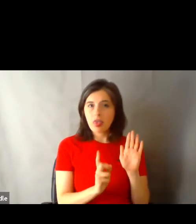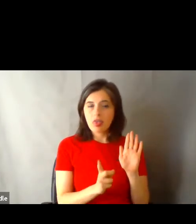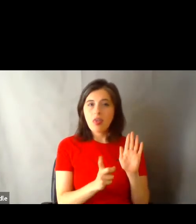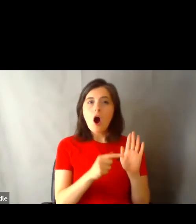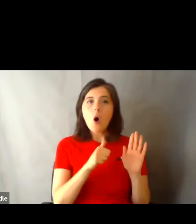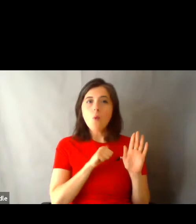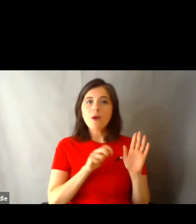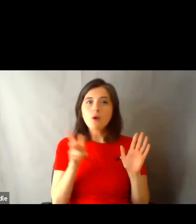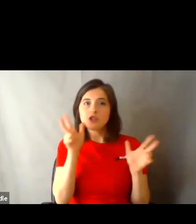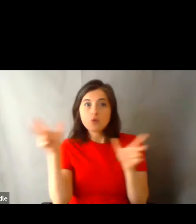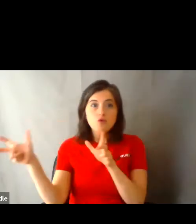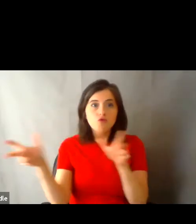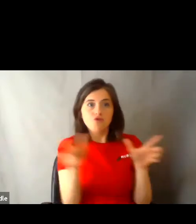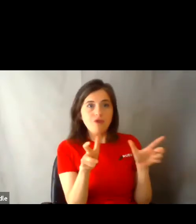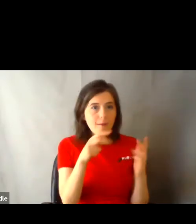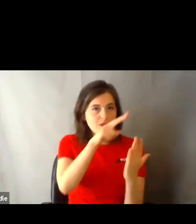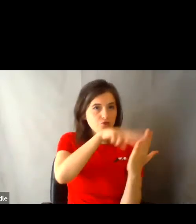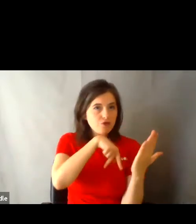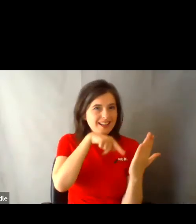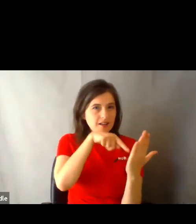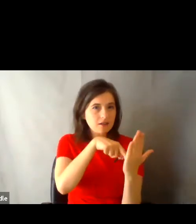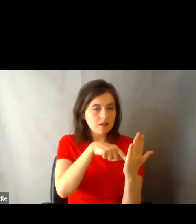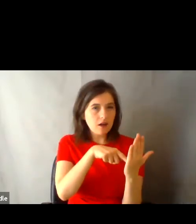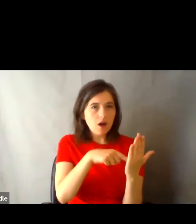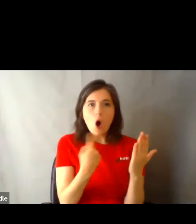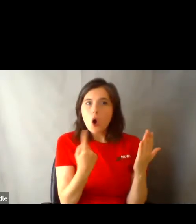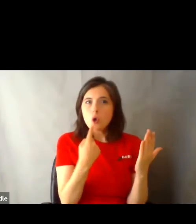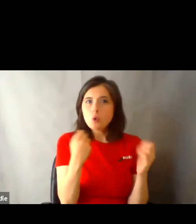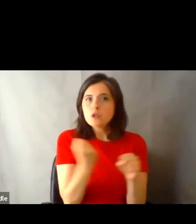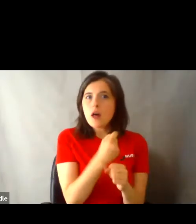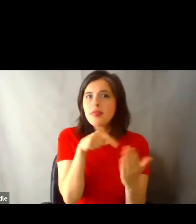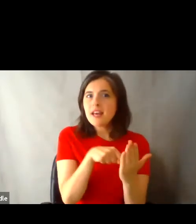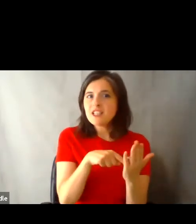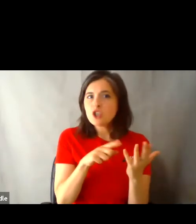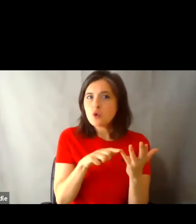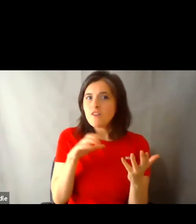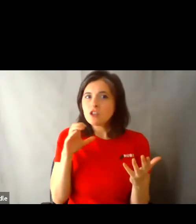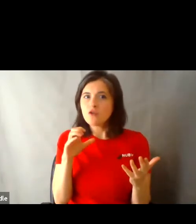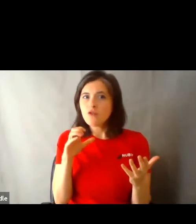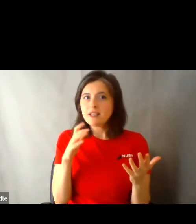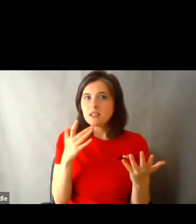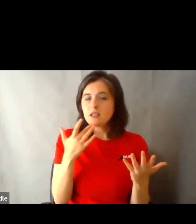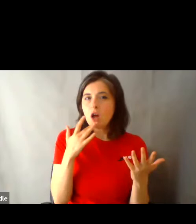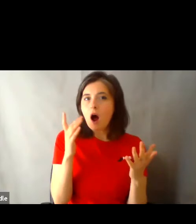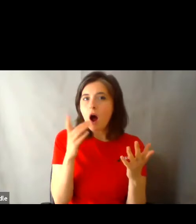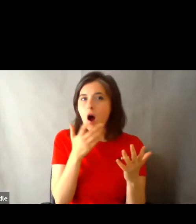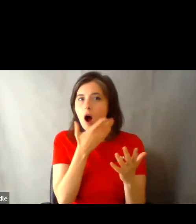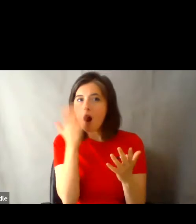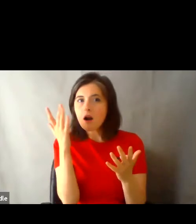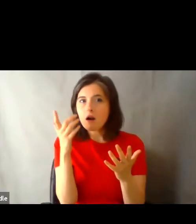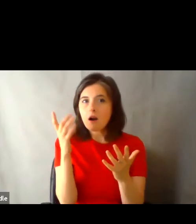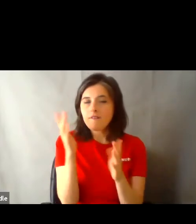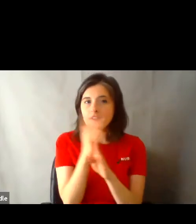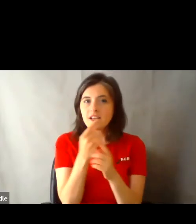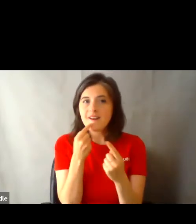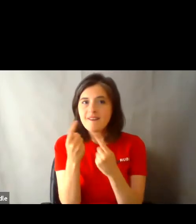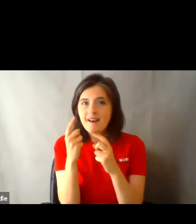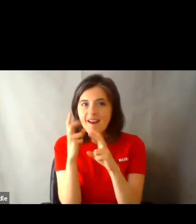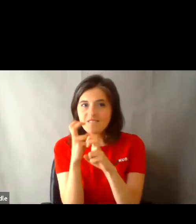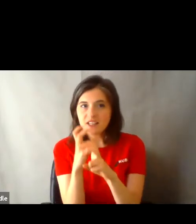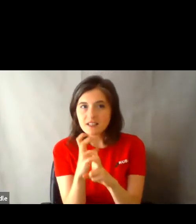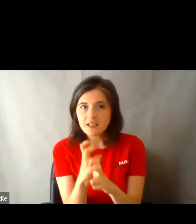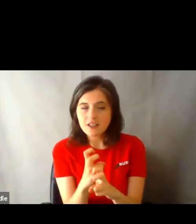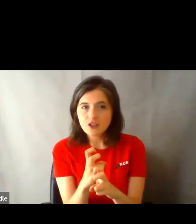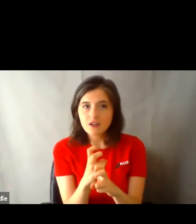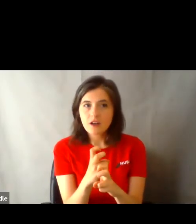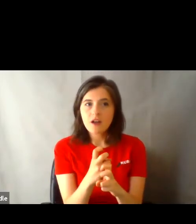grab the reader's attention and make them wonder, who has done this Universal Credit Uncovered investigation? The stories will feature